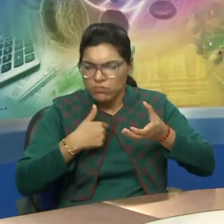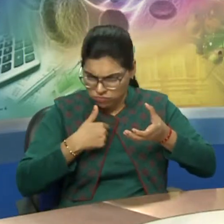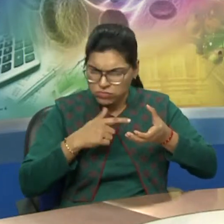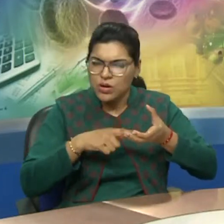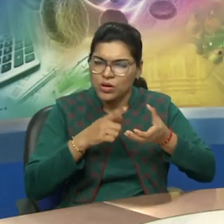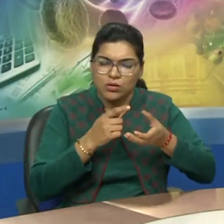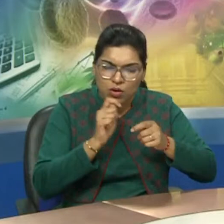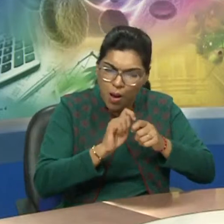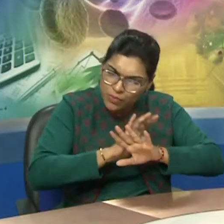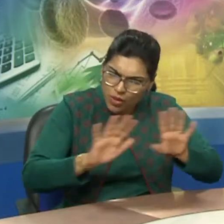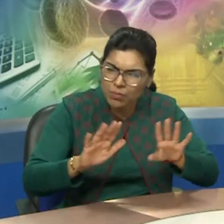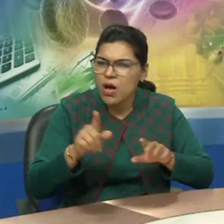Truthfulness means